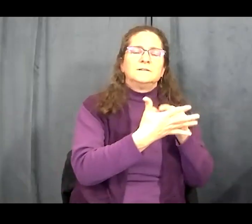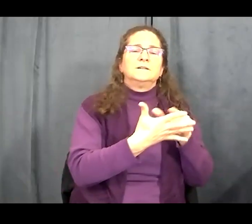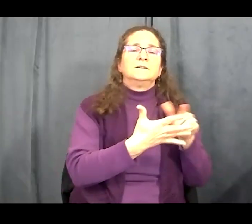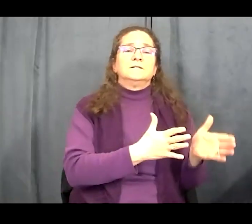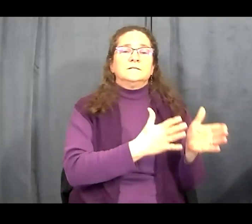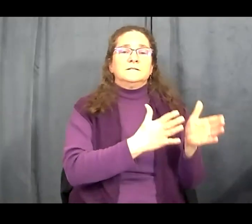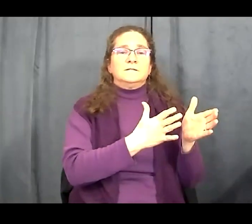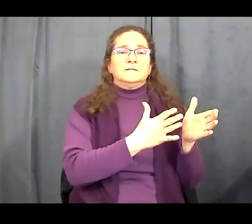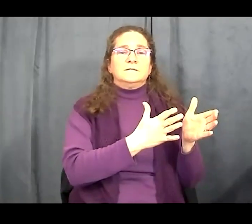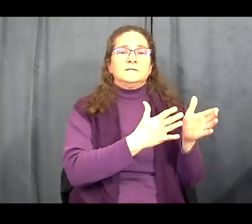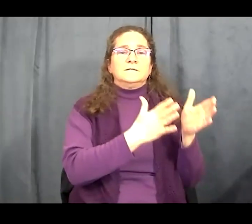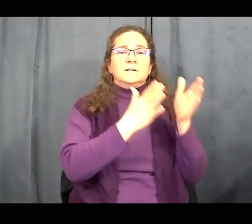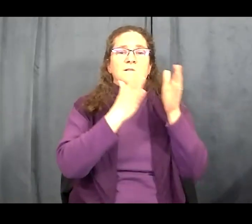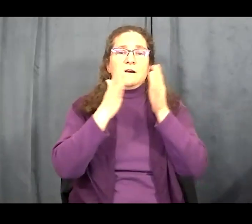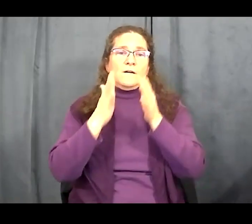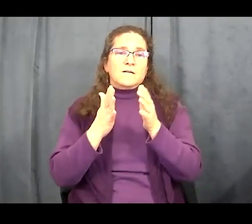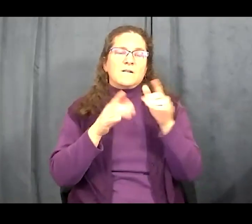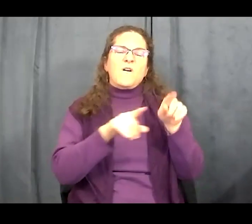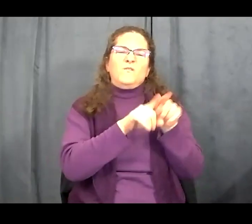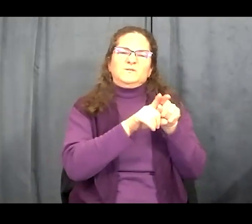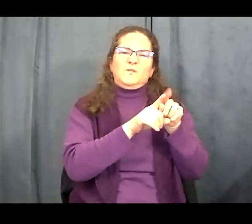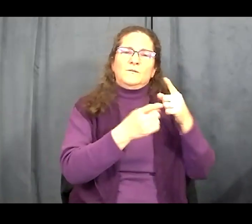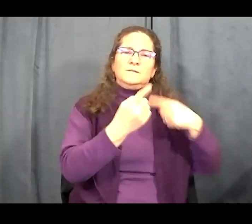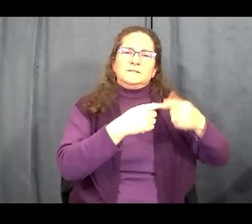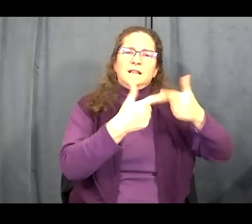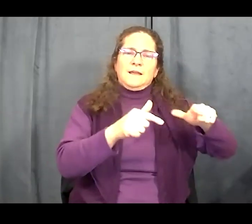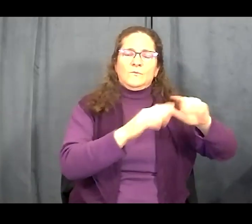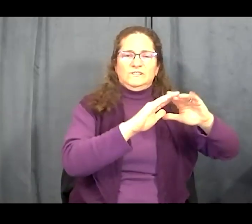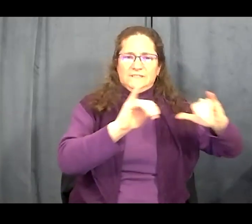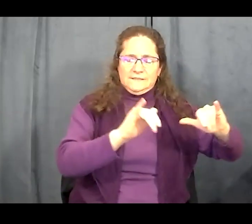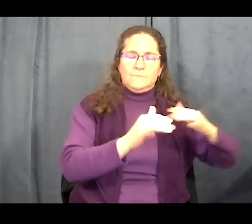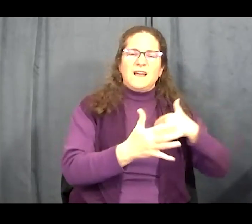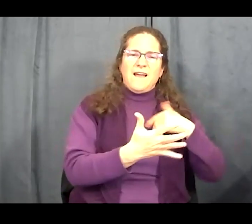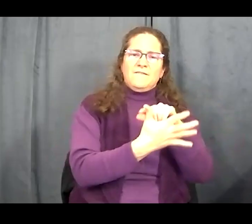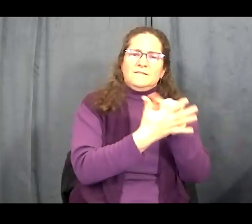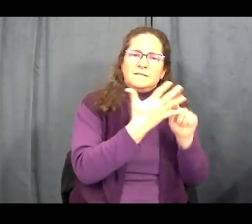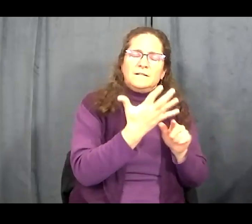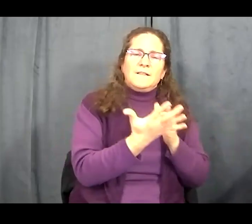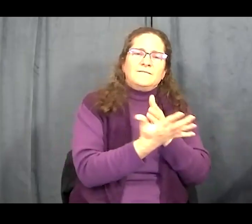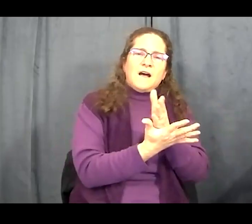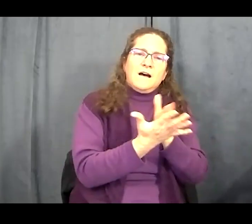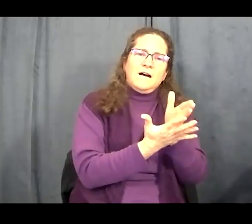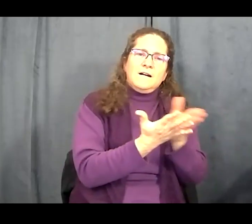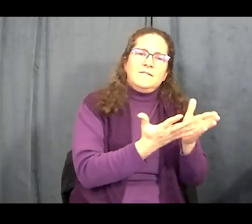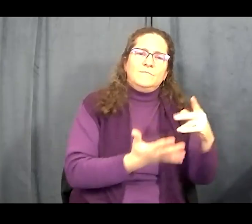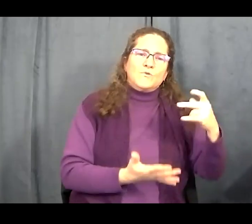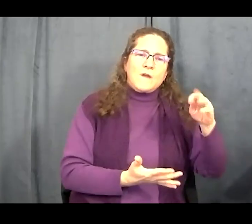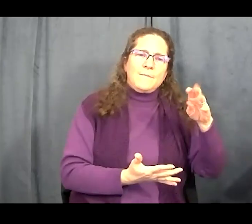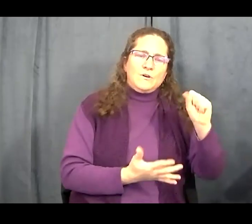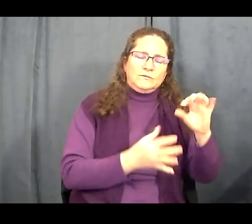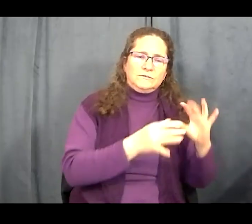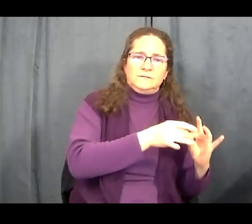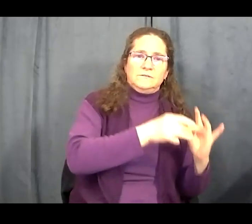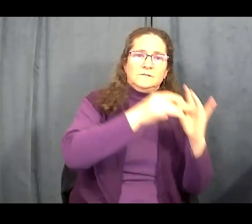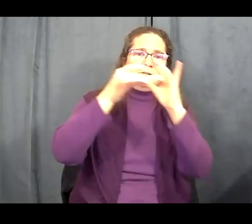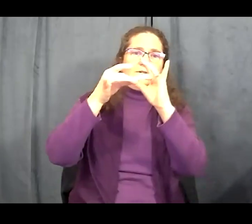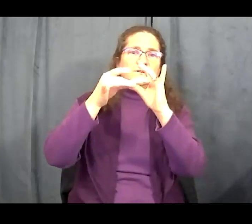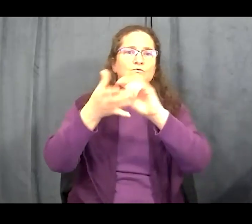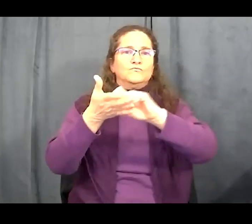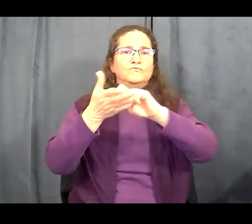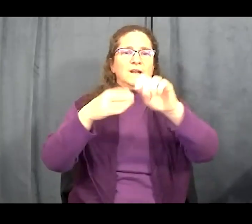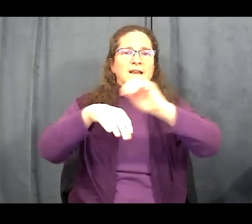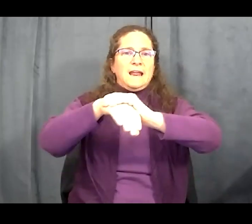language systems. So you've got the parameter to word correspondence, and then you've